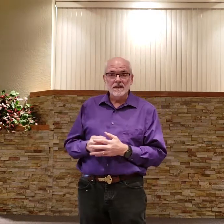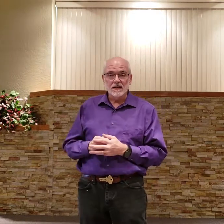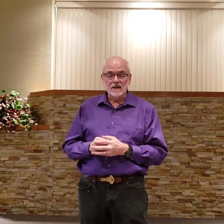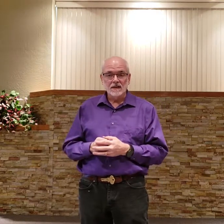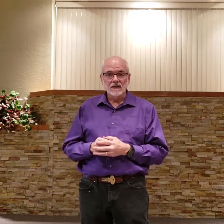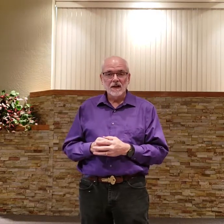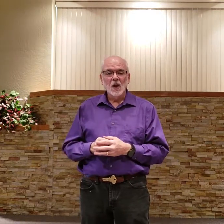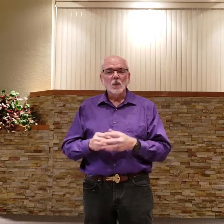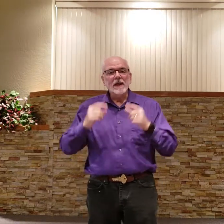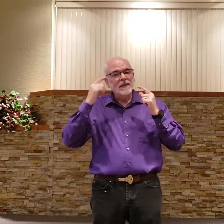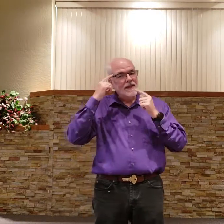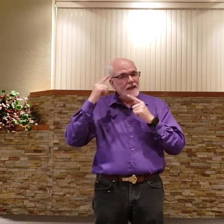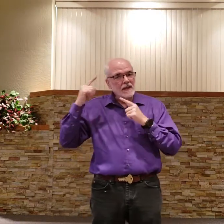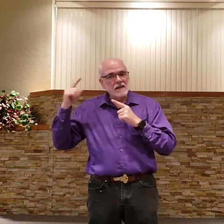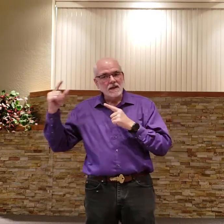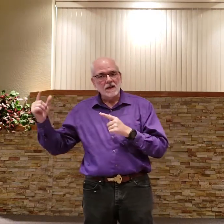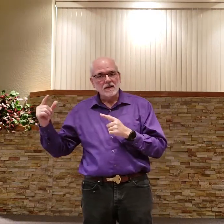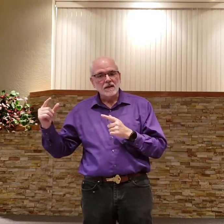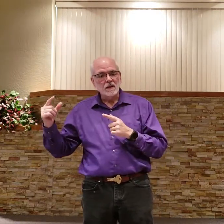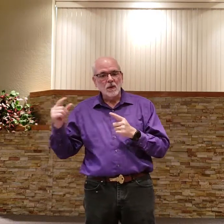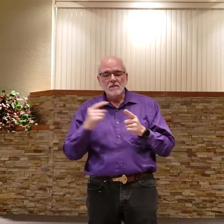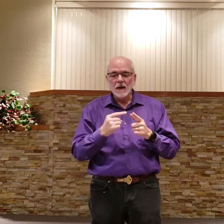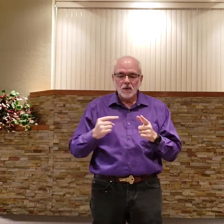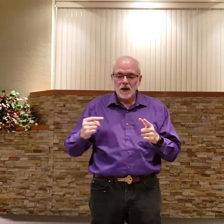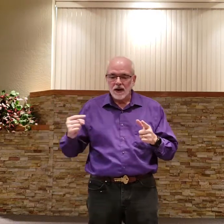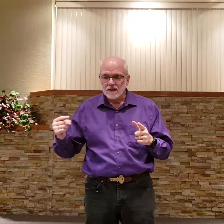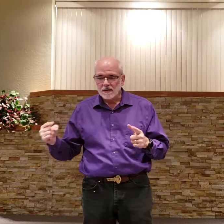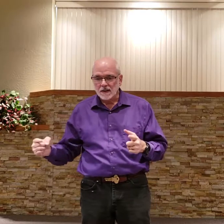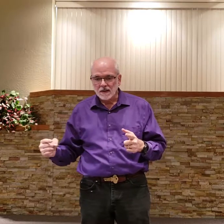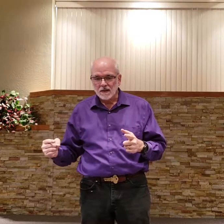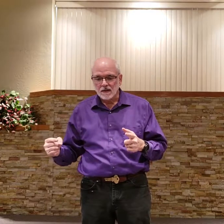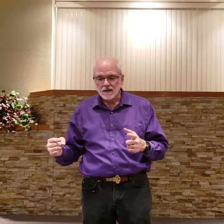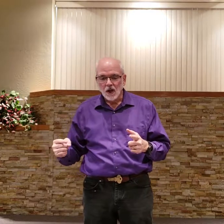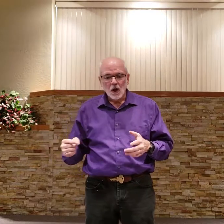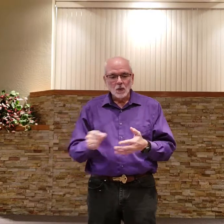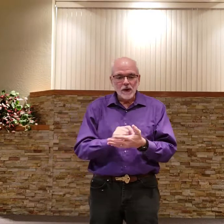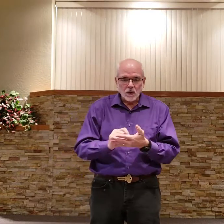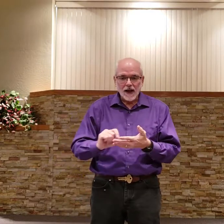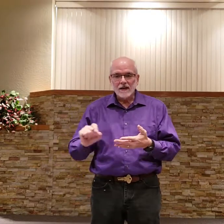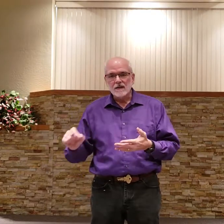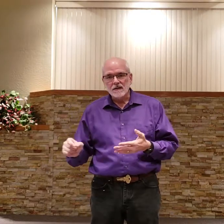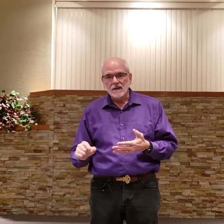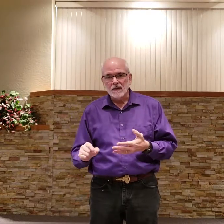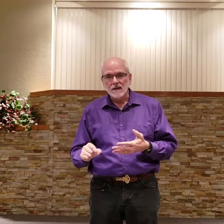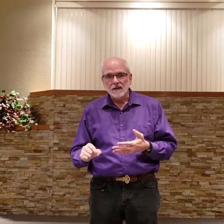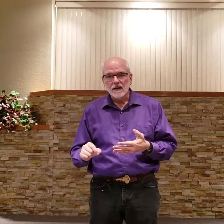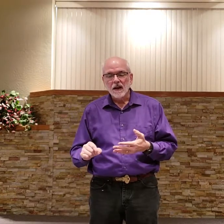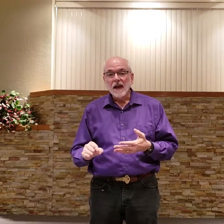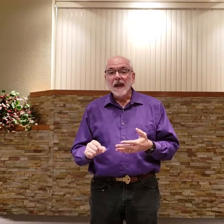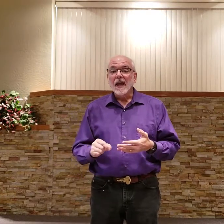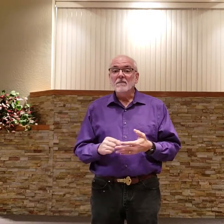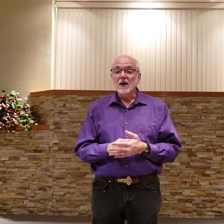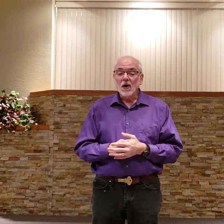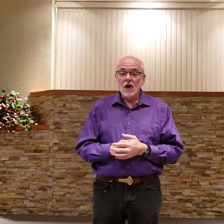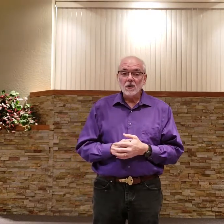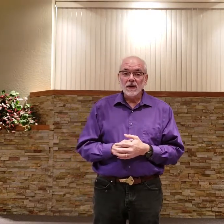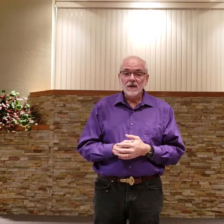sentences. We think in sentences. We memorize in sentences. We write in sentences. And because we do